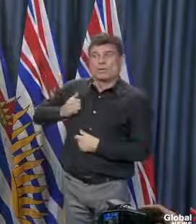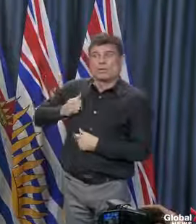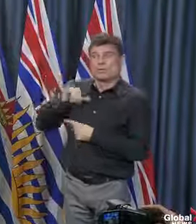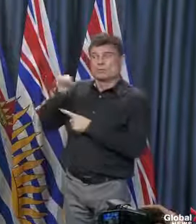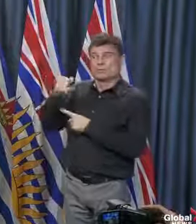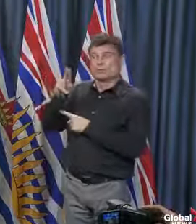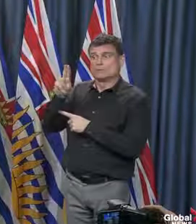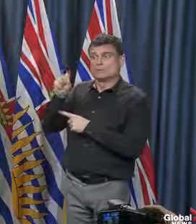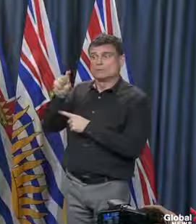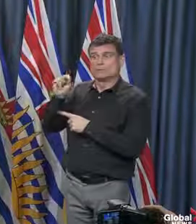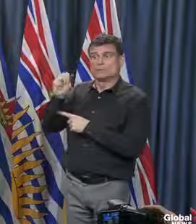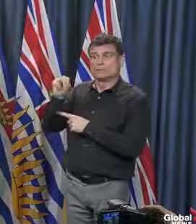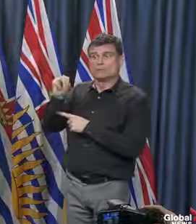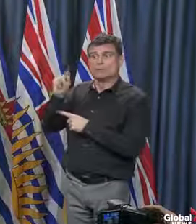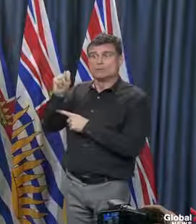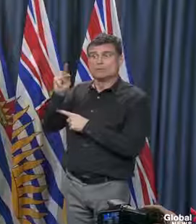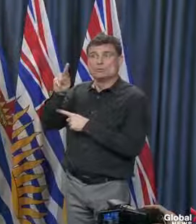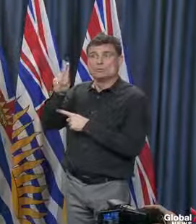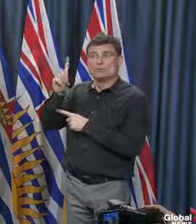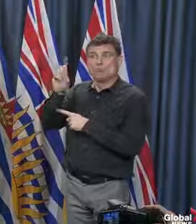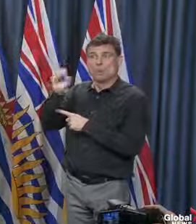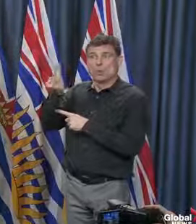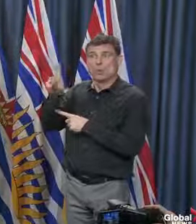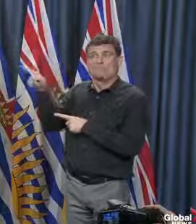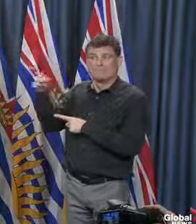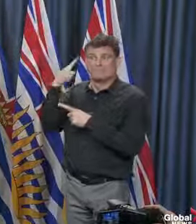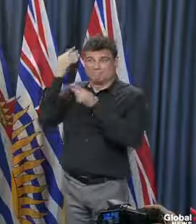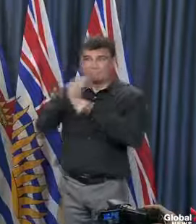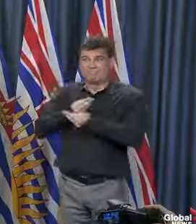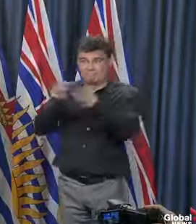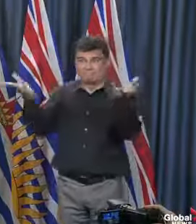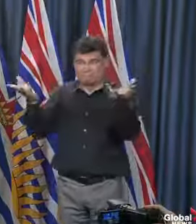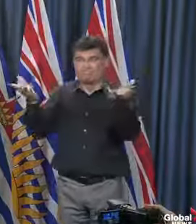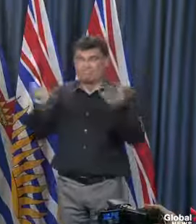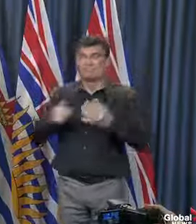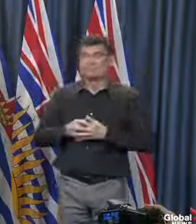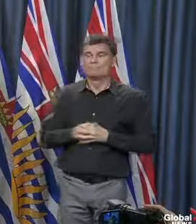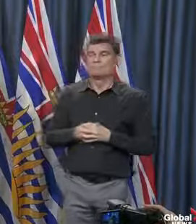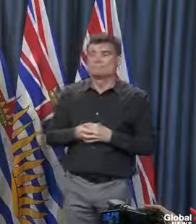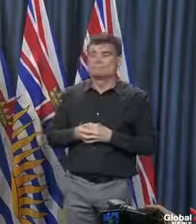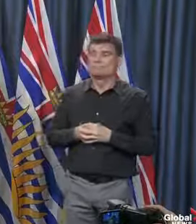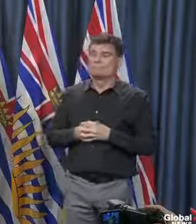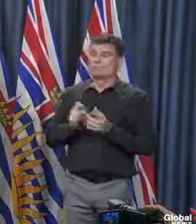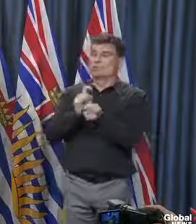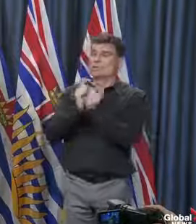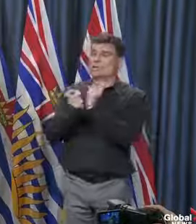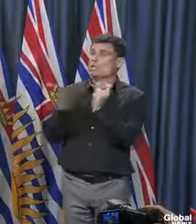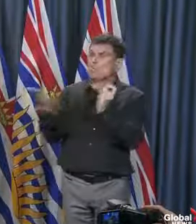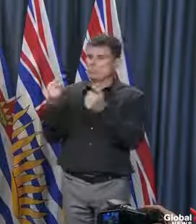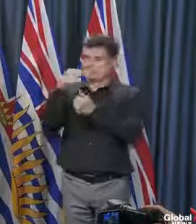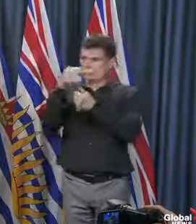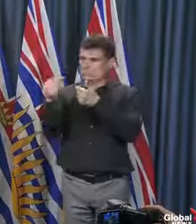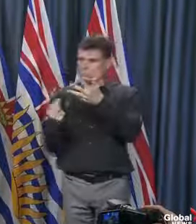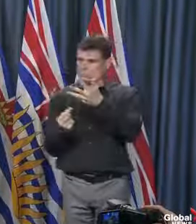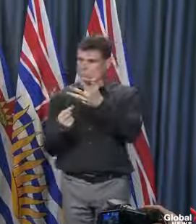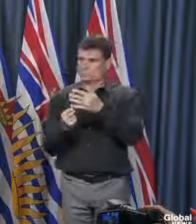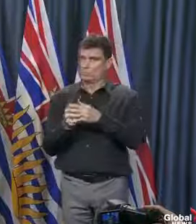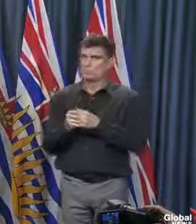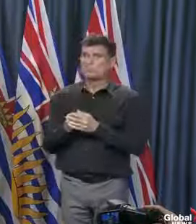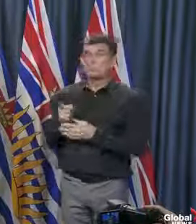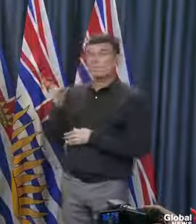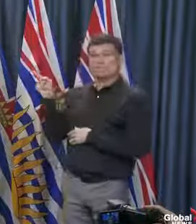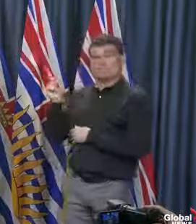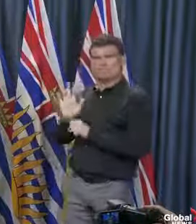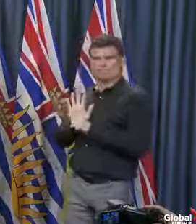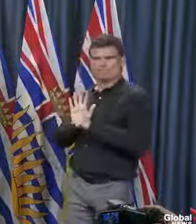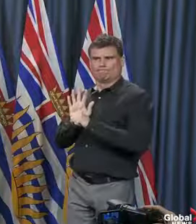changes that many of which the Premier has been advocating in meetings over the last few days to tighten access to